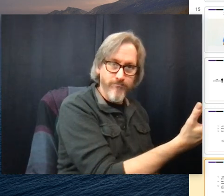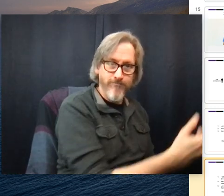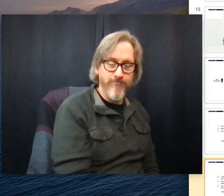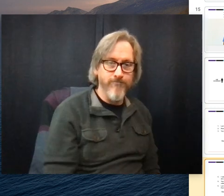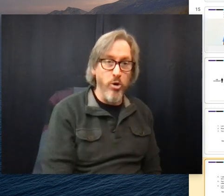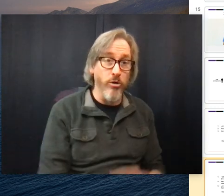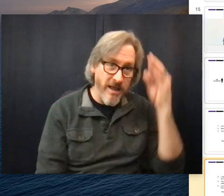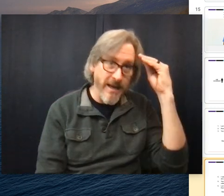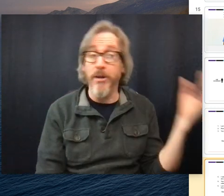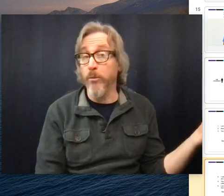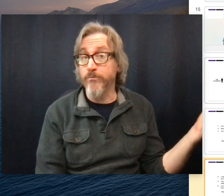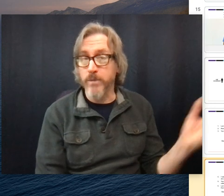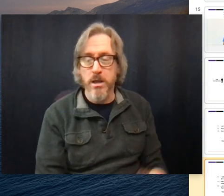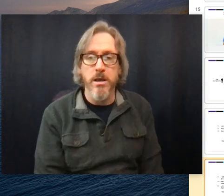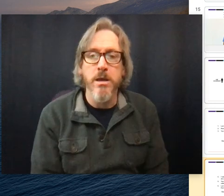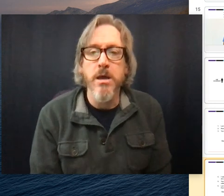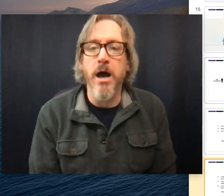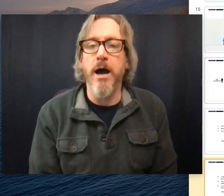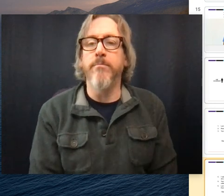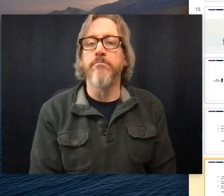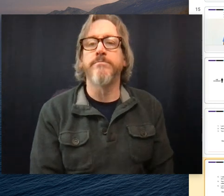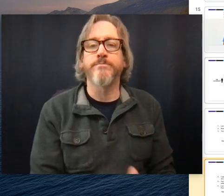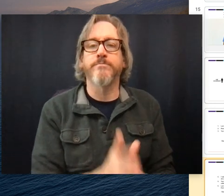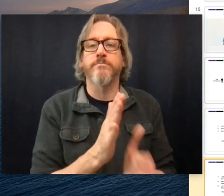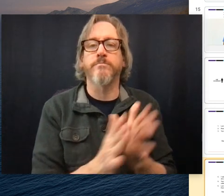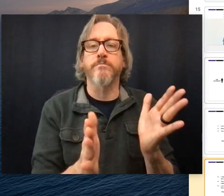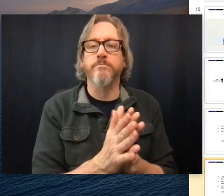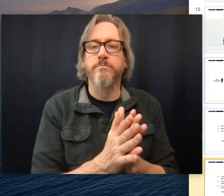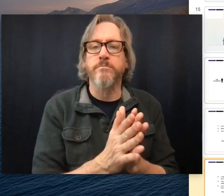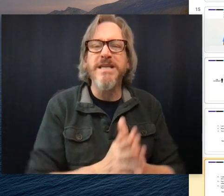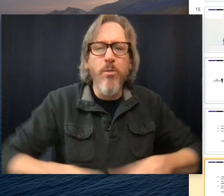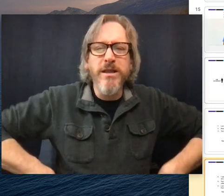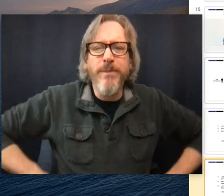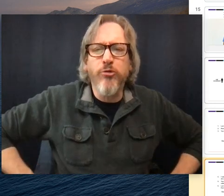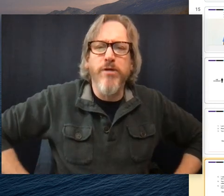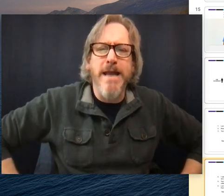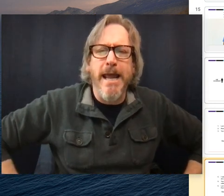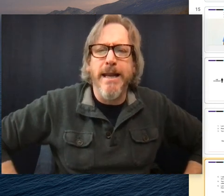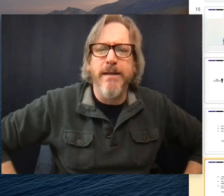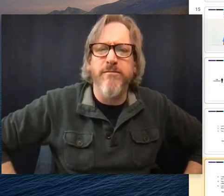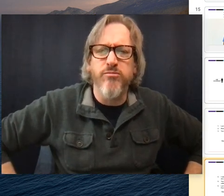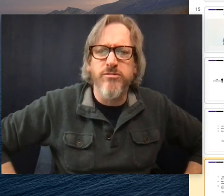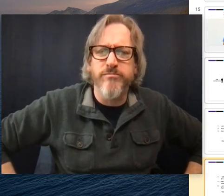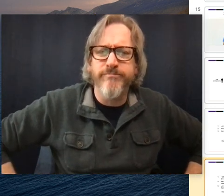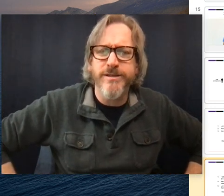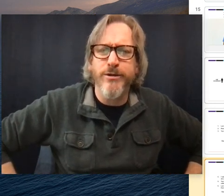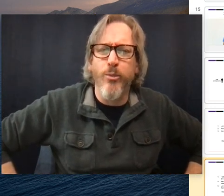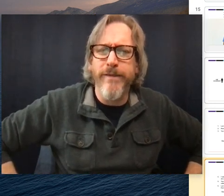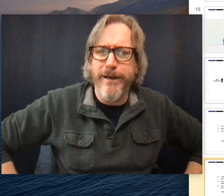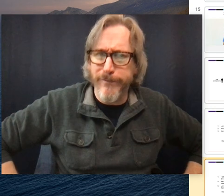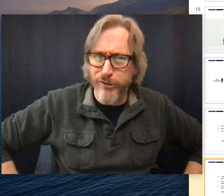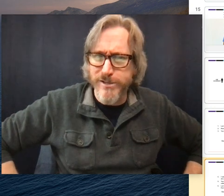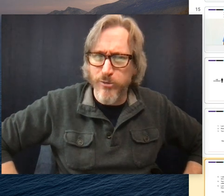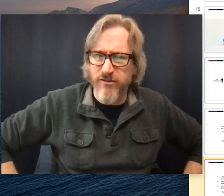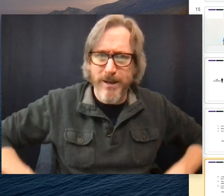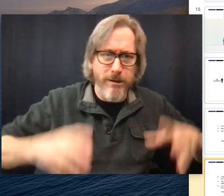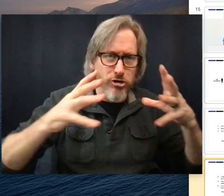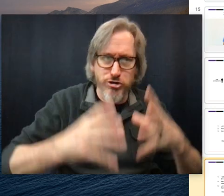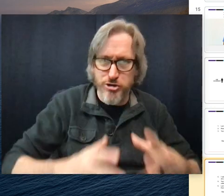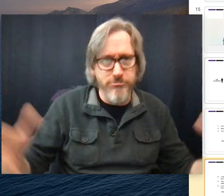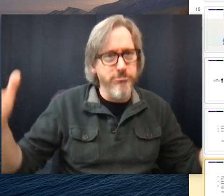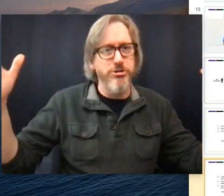know. Let him know. Um, why did they pick Renee in that? Is there one they could have used that would